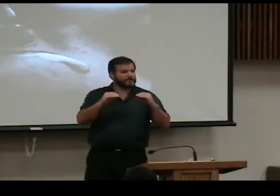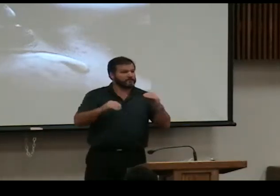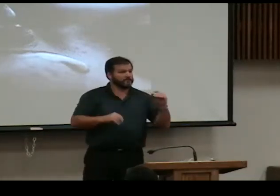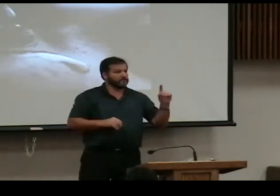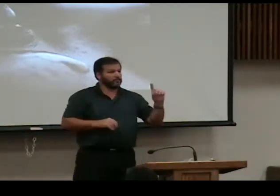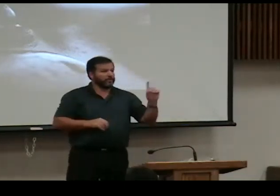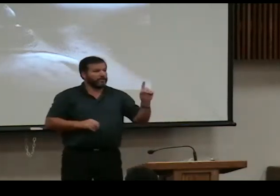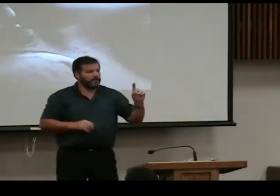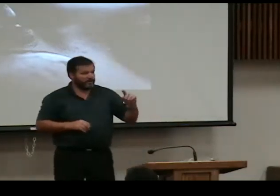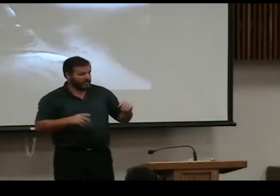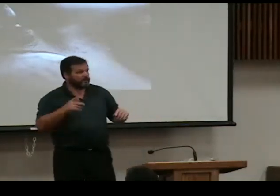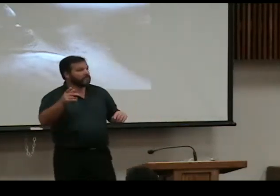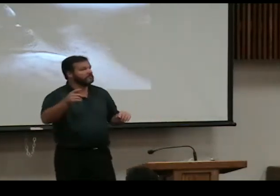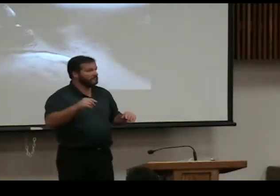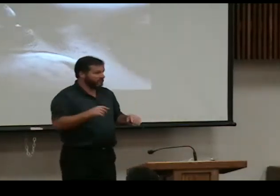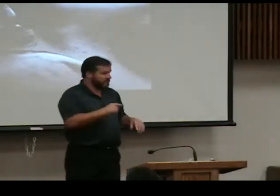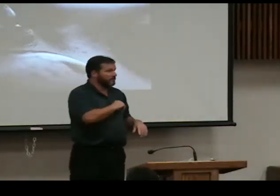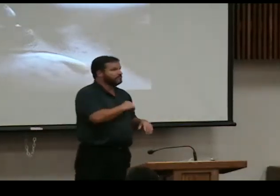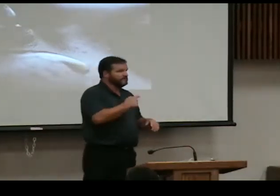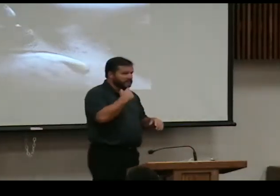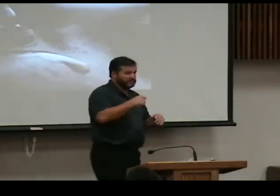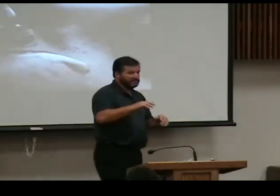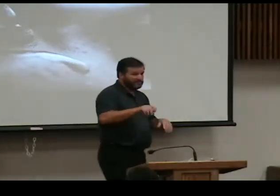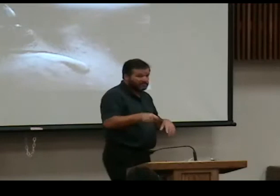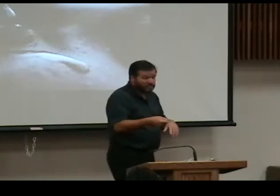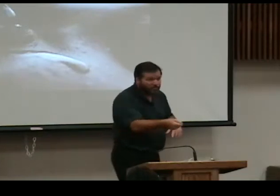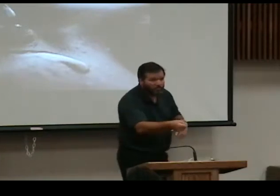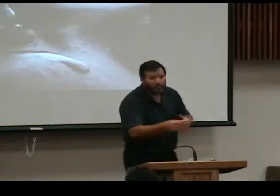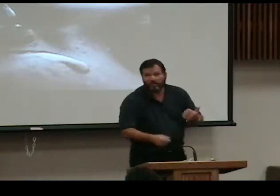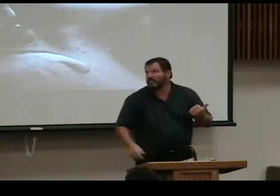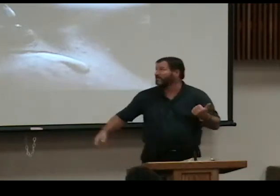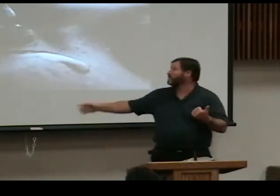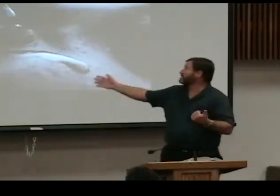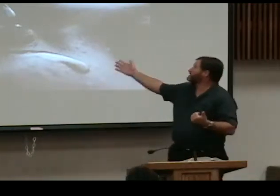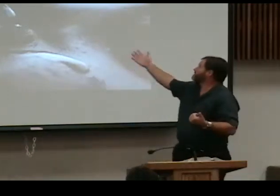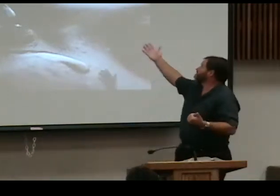Tom talked about the, Tom said, the sword,